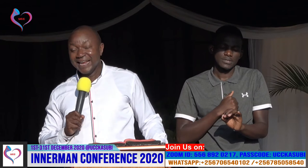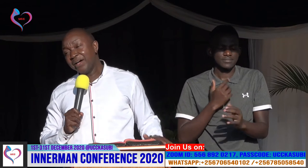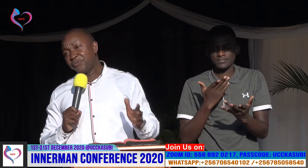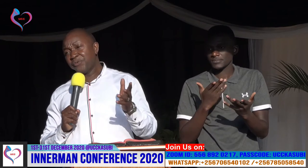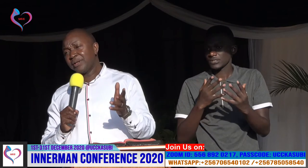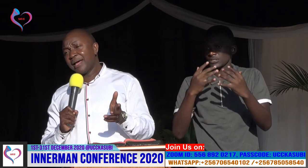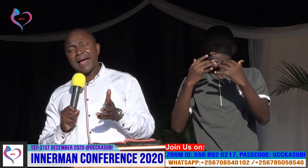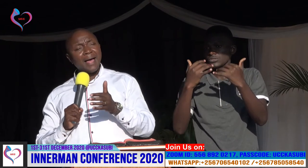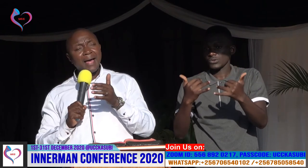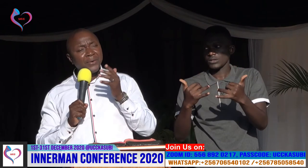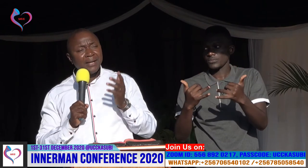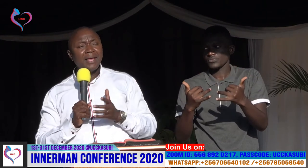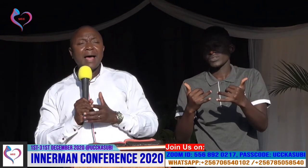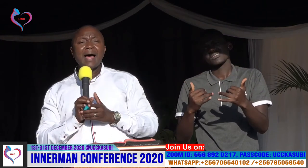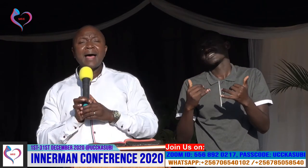Now, if